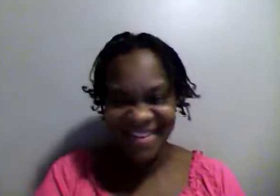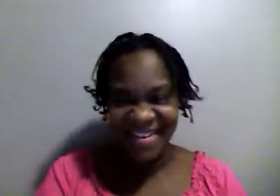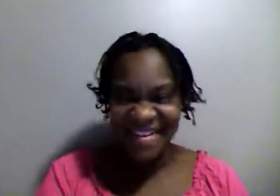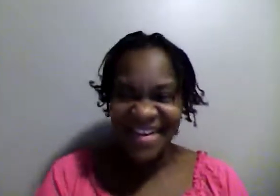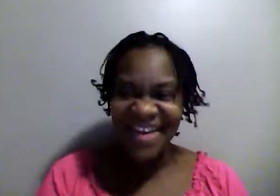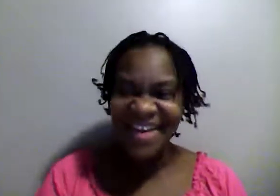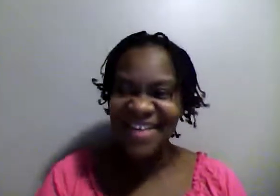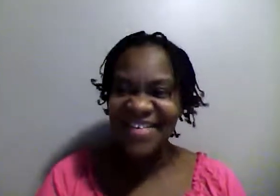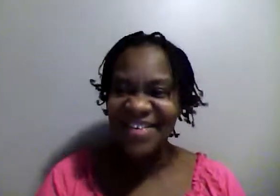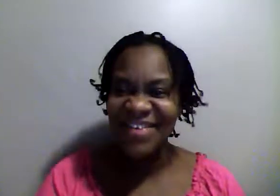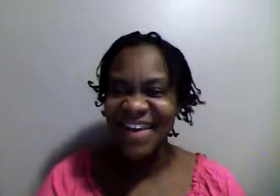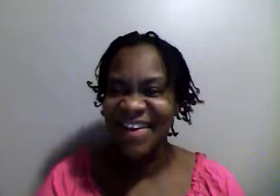I didn't know you were here.